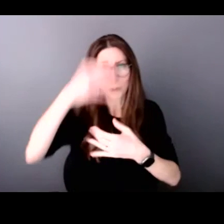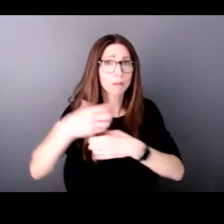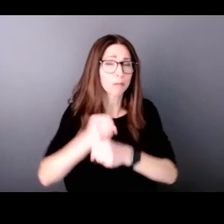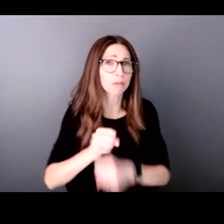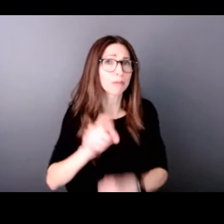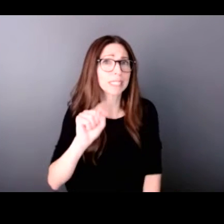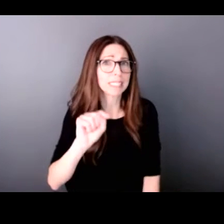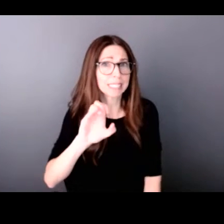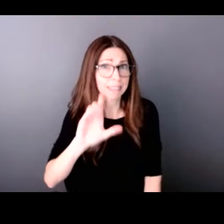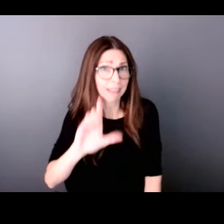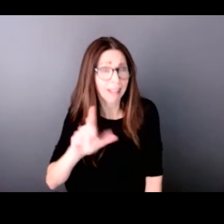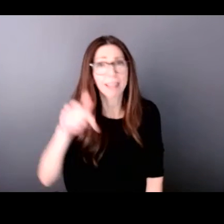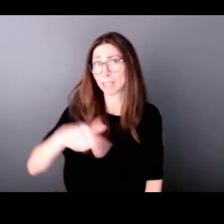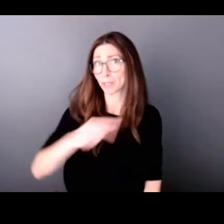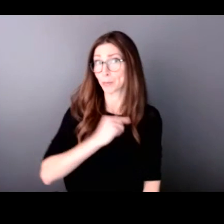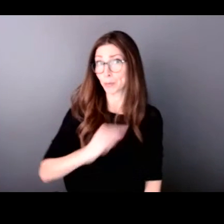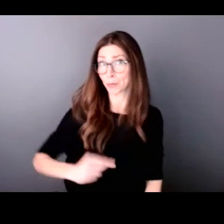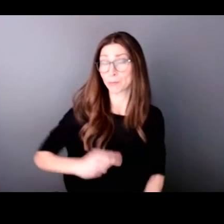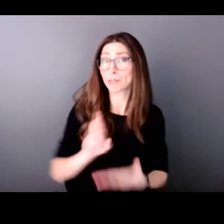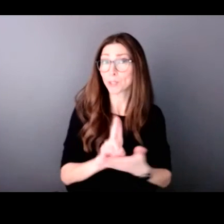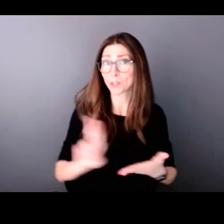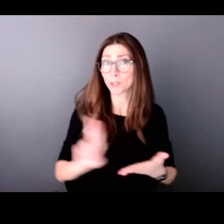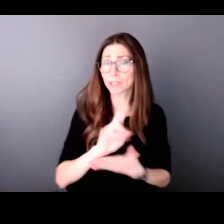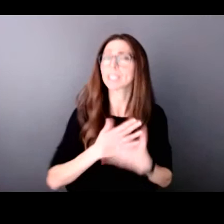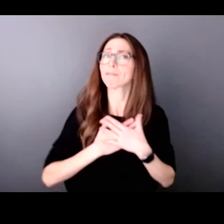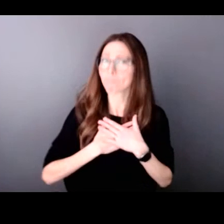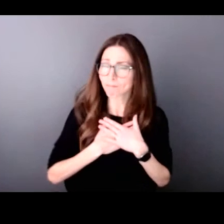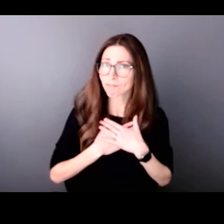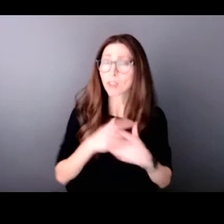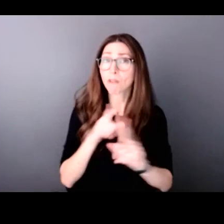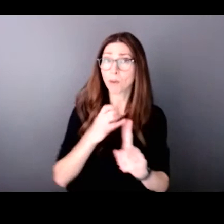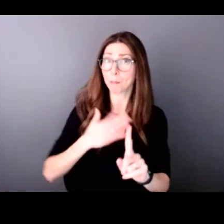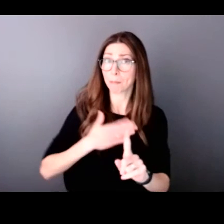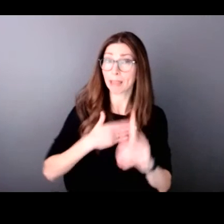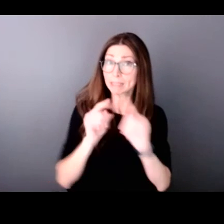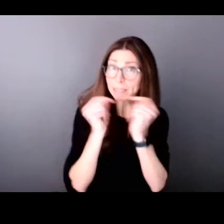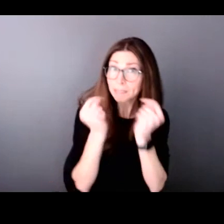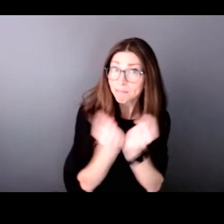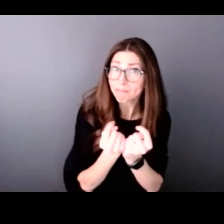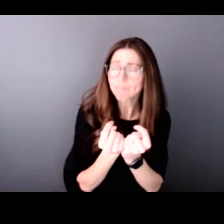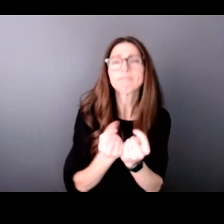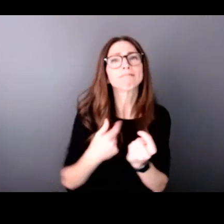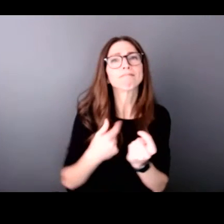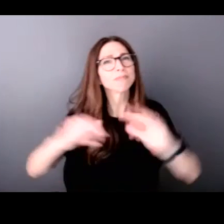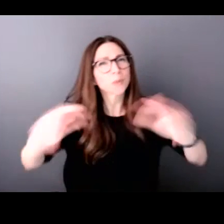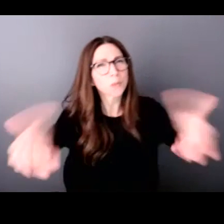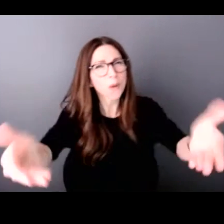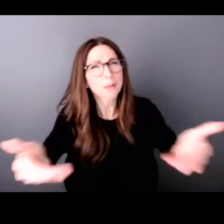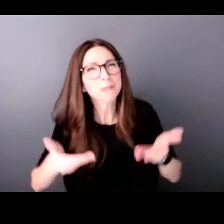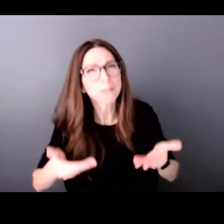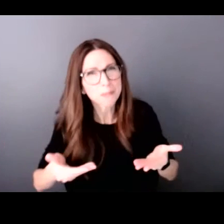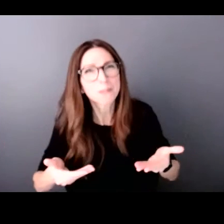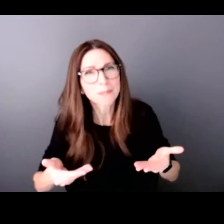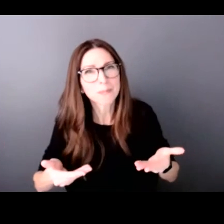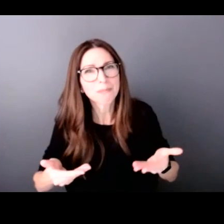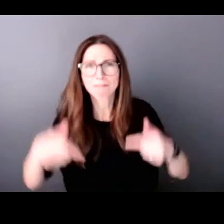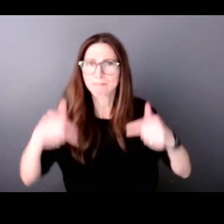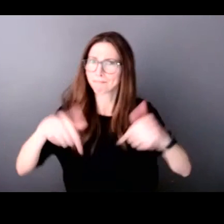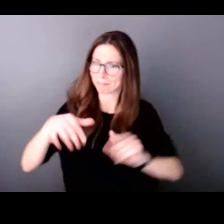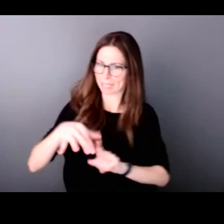University, and on behalf of my colleagues, I'd like to welcome you to this special